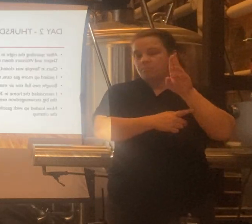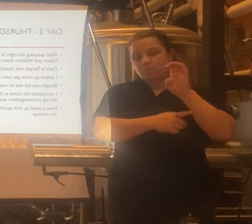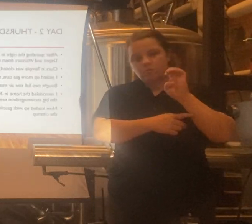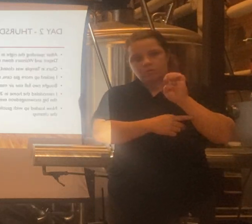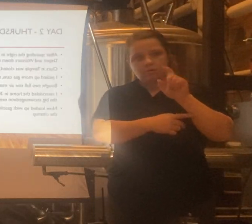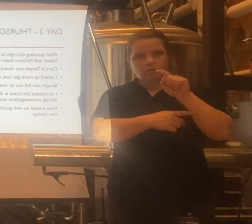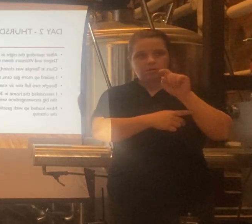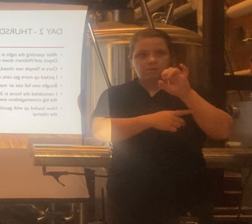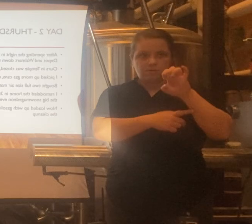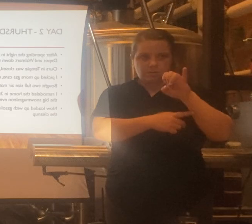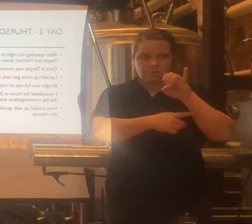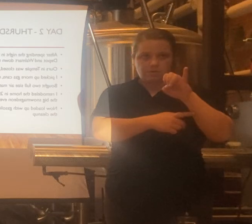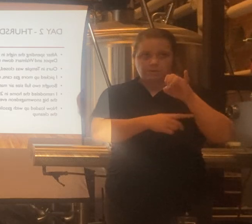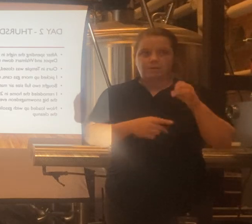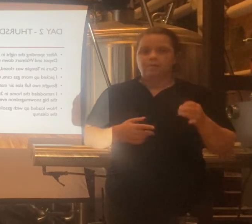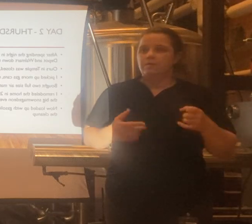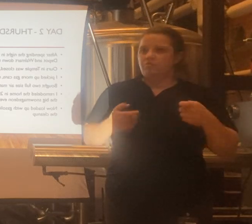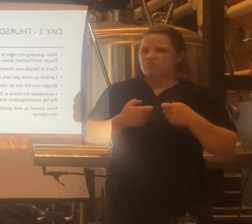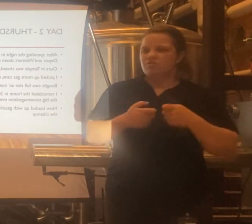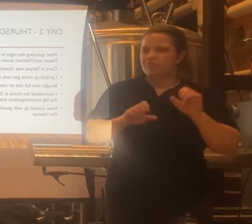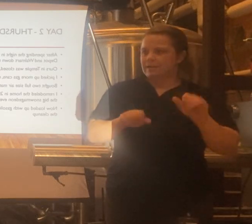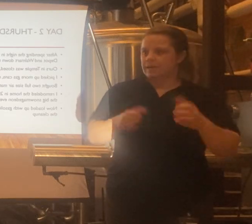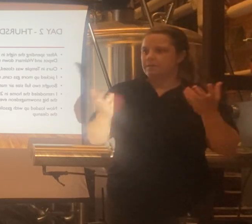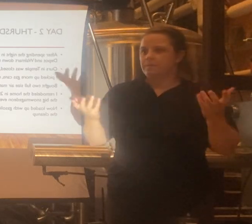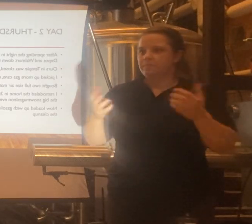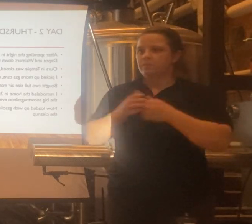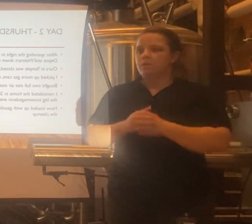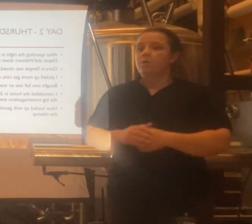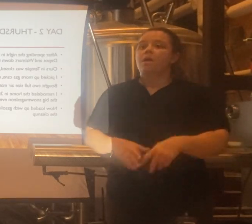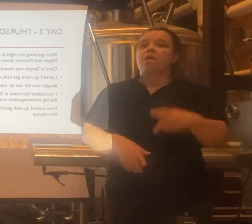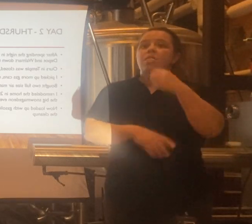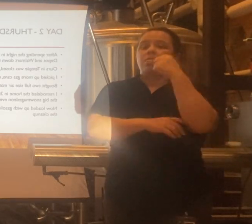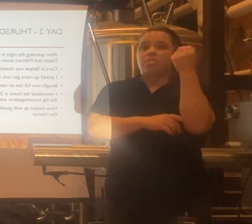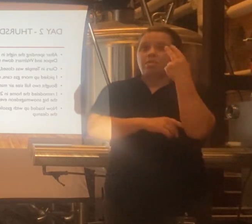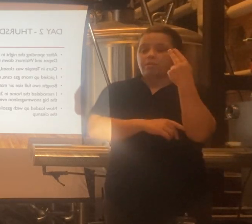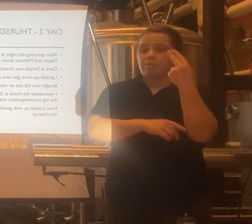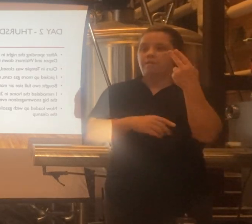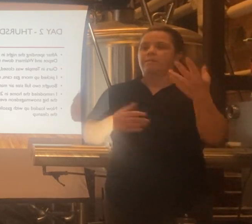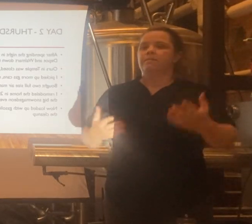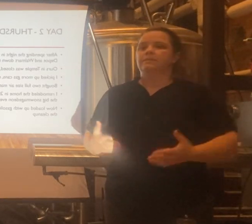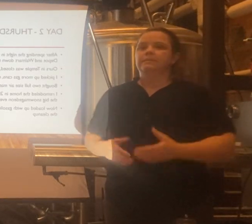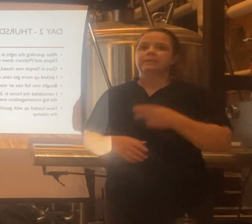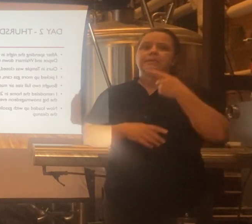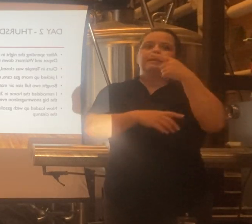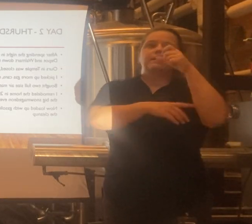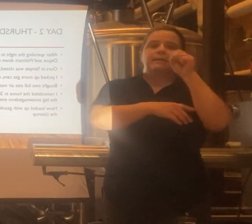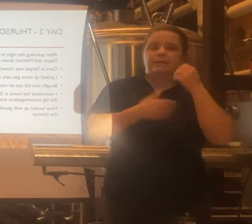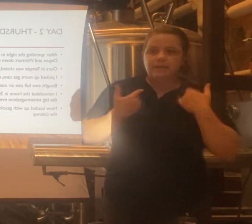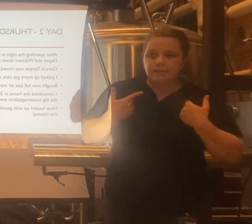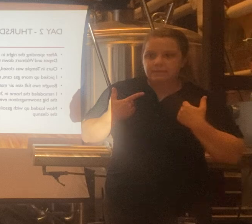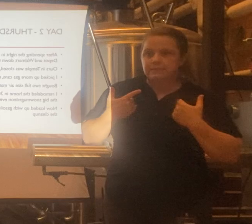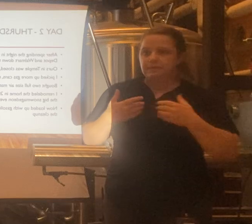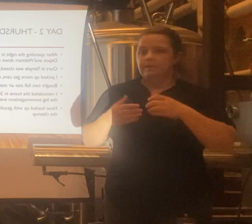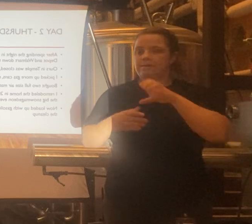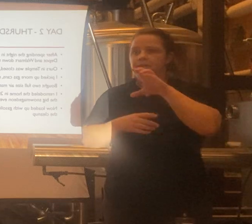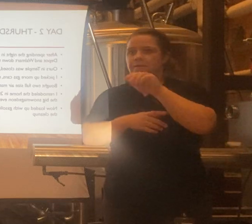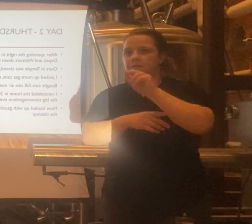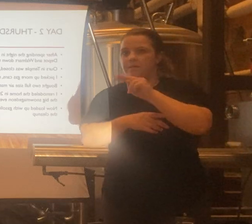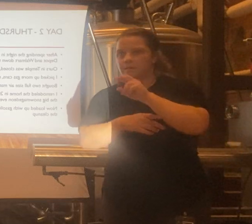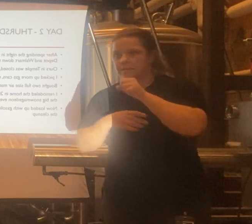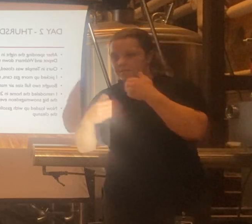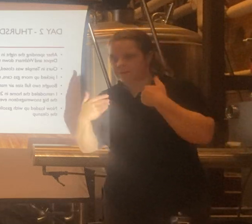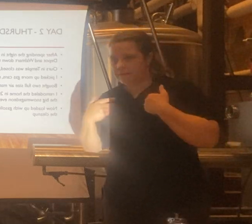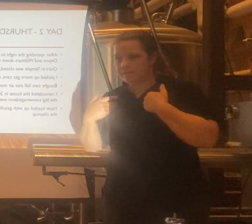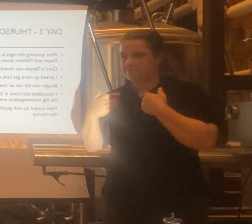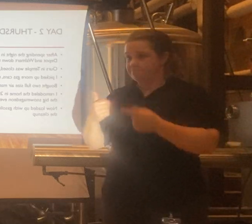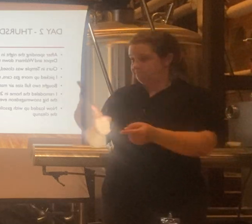night, got me some more cans, got me some gas. Now we're ready to go. My first improvement, buy 3 more